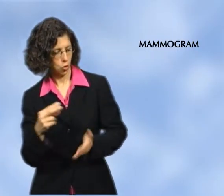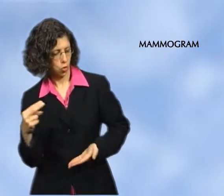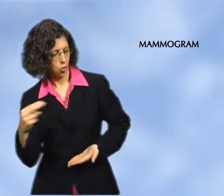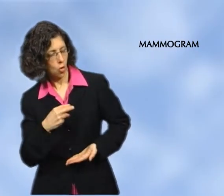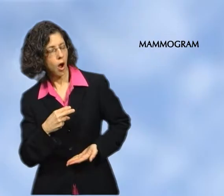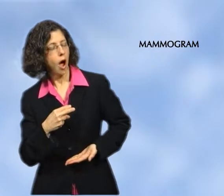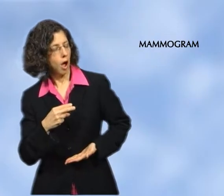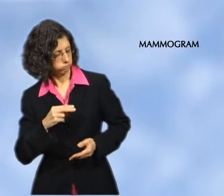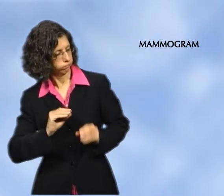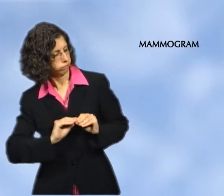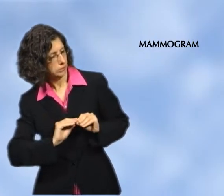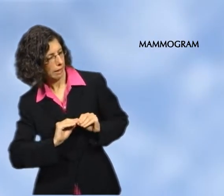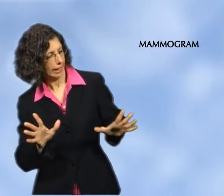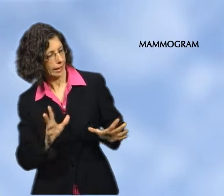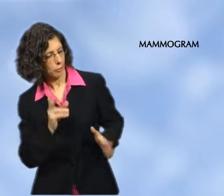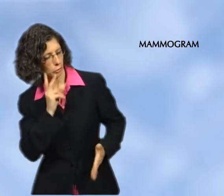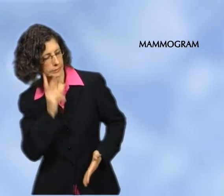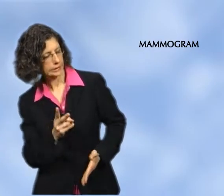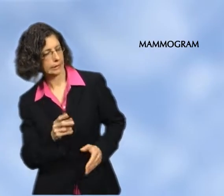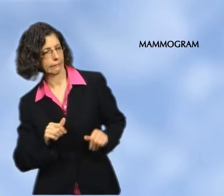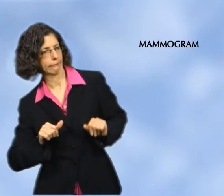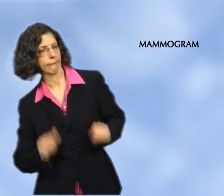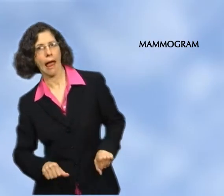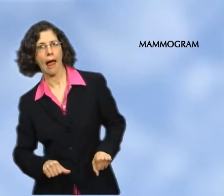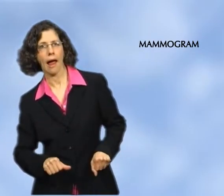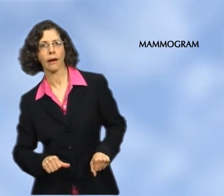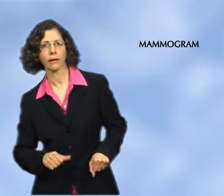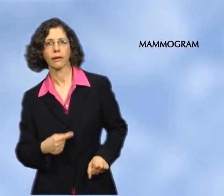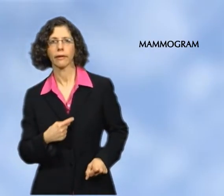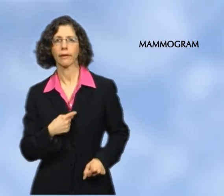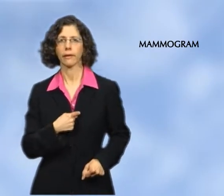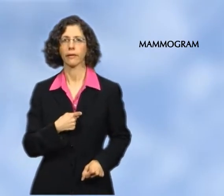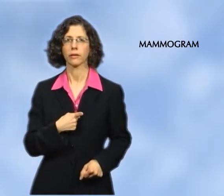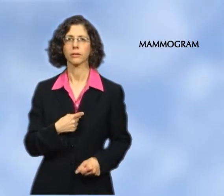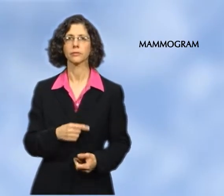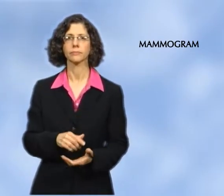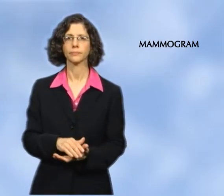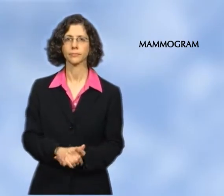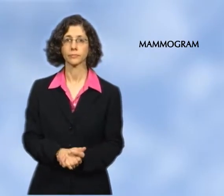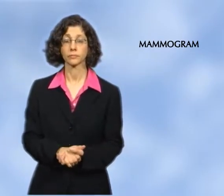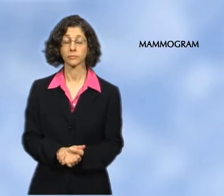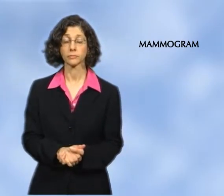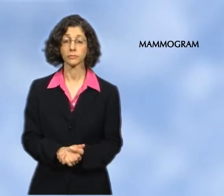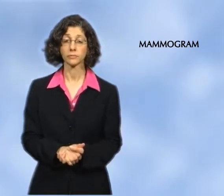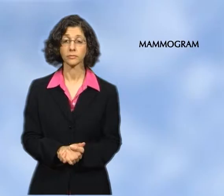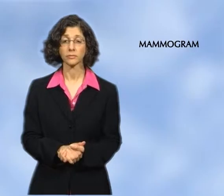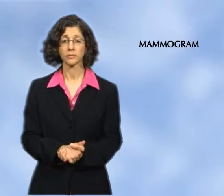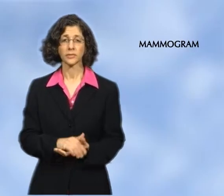This makes it easier for doctors to see if there is cancer.